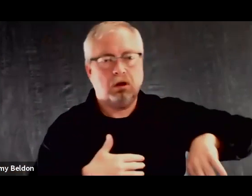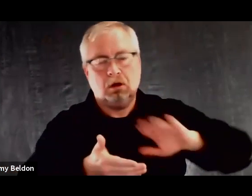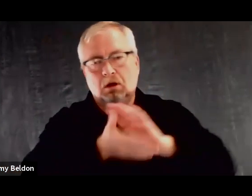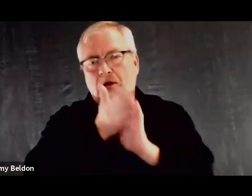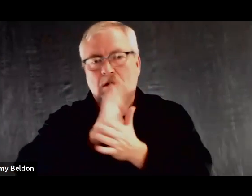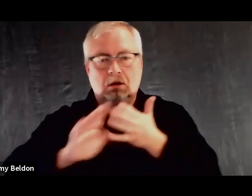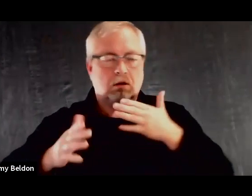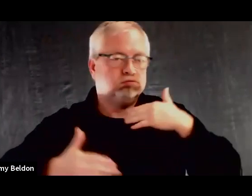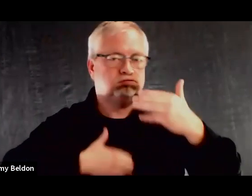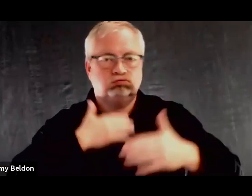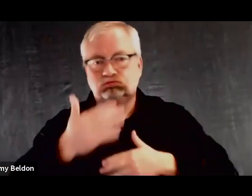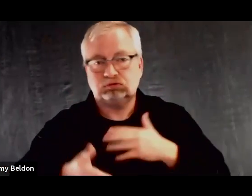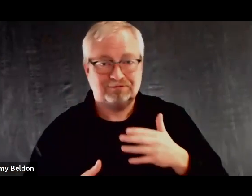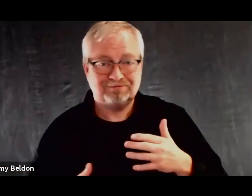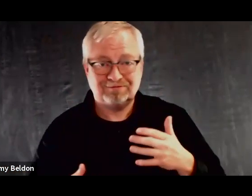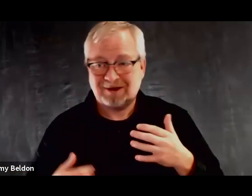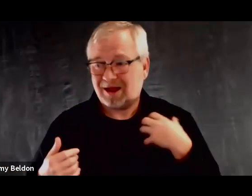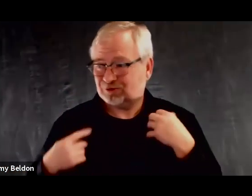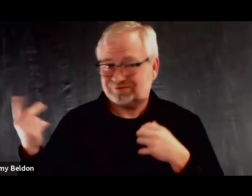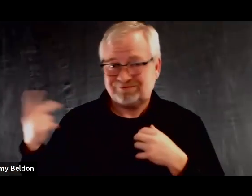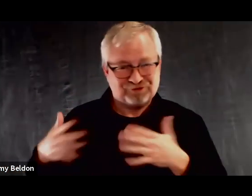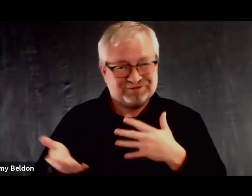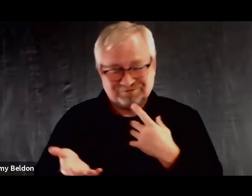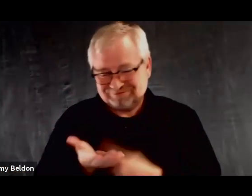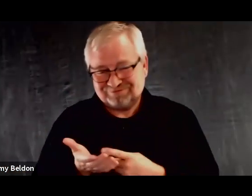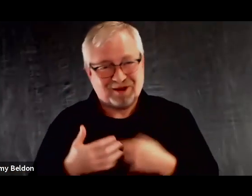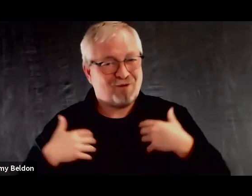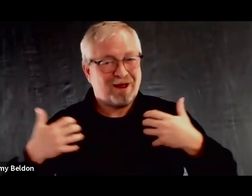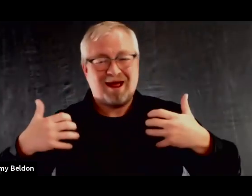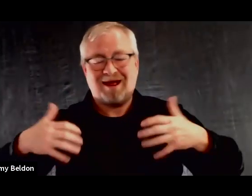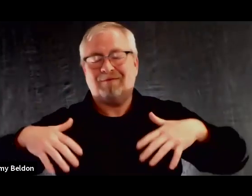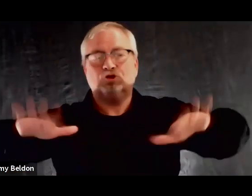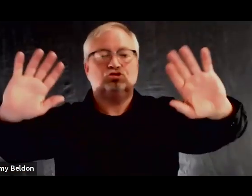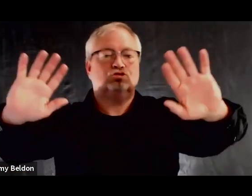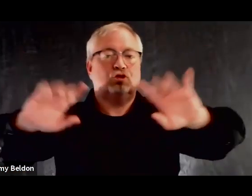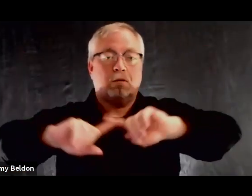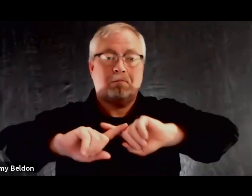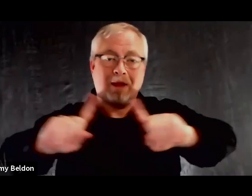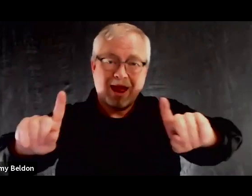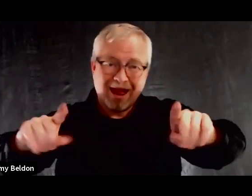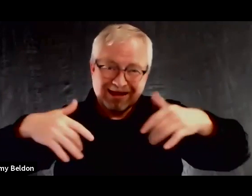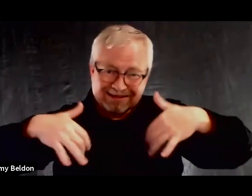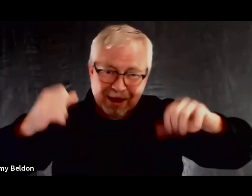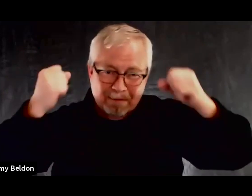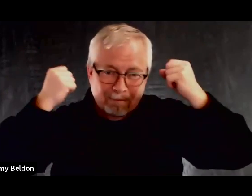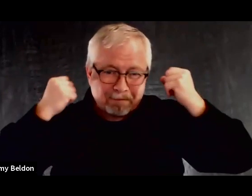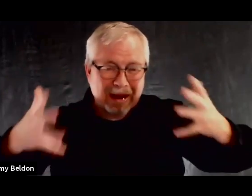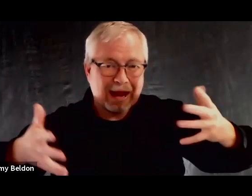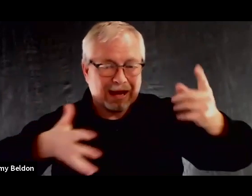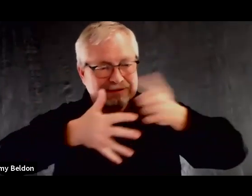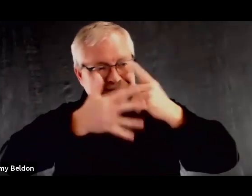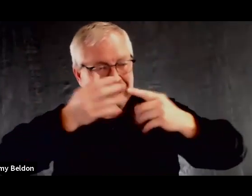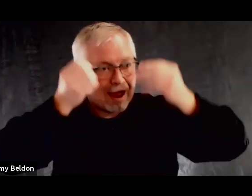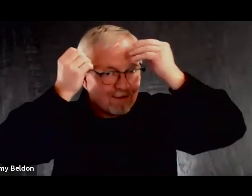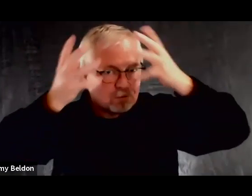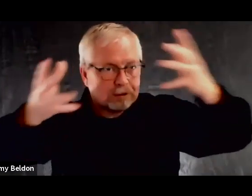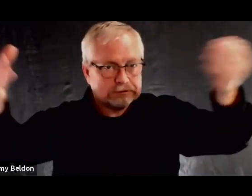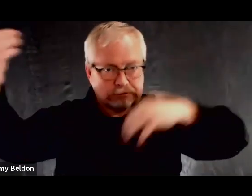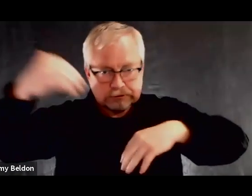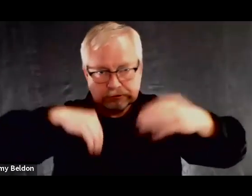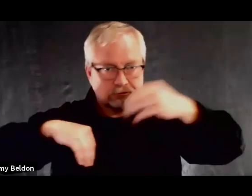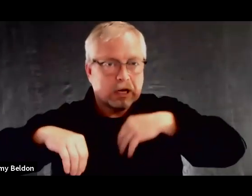But there are just a lot of factors to consider, and so it's really difficult to be several weeks out and know that there'll